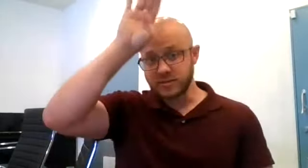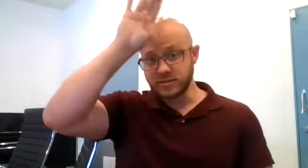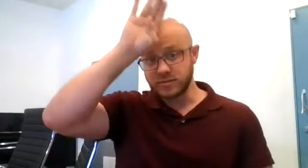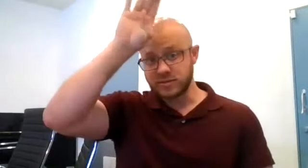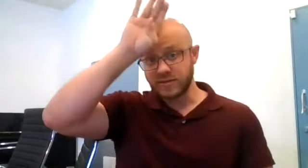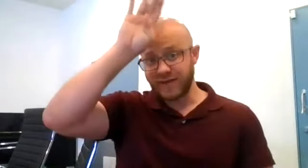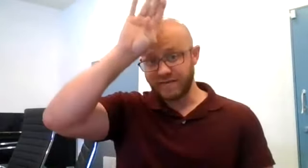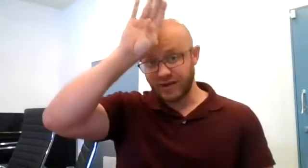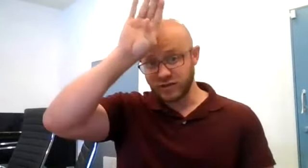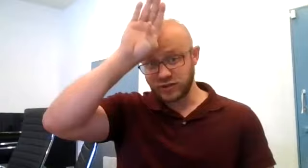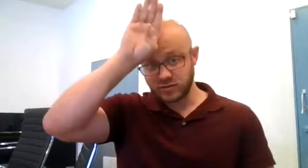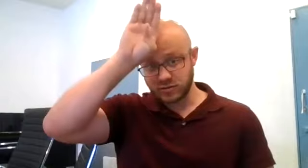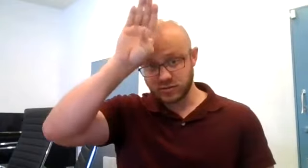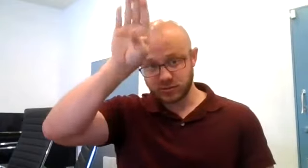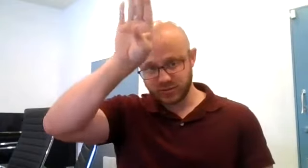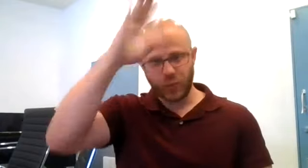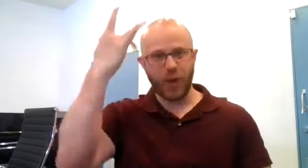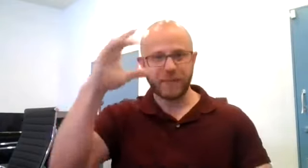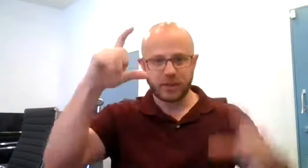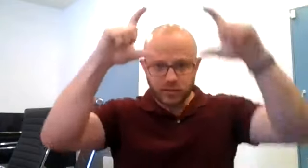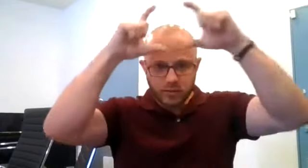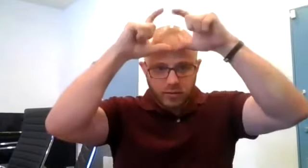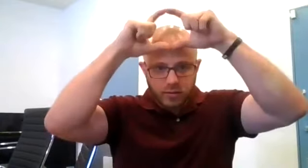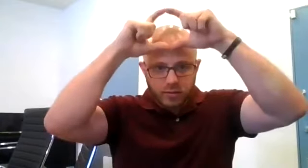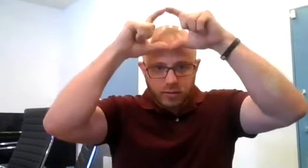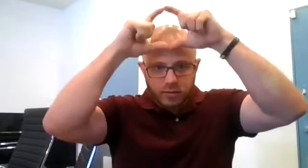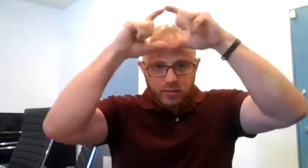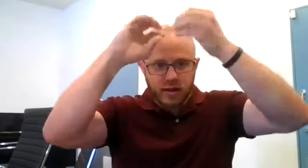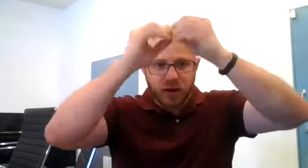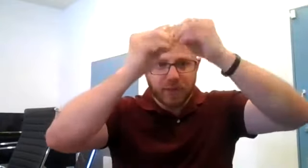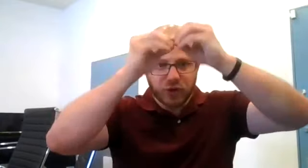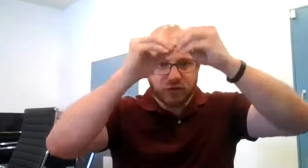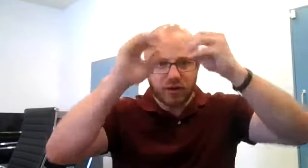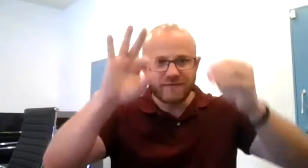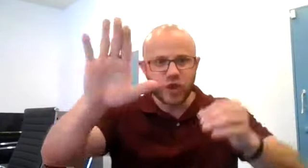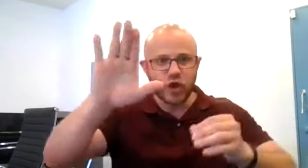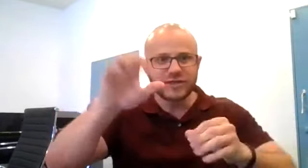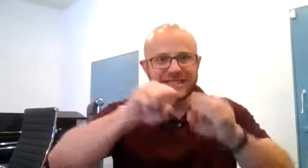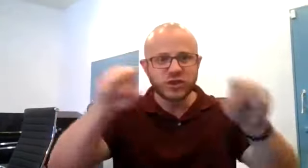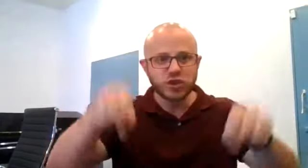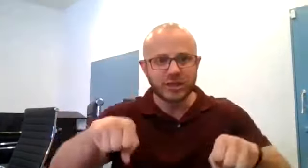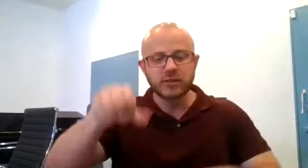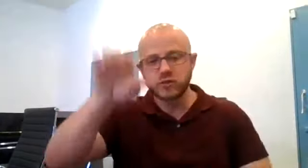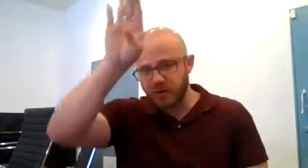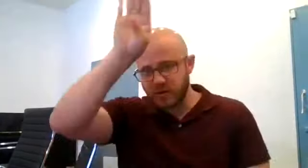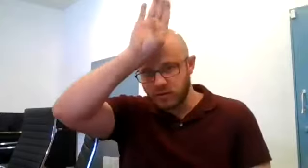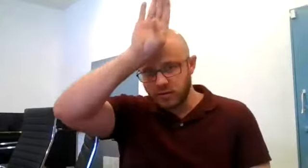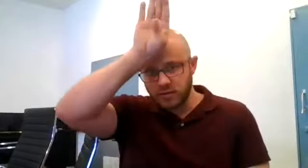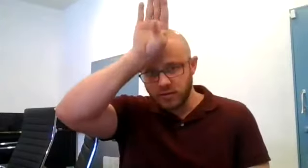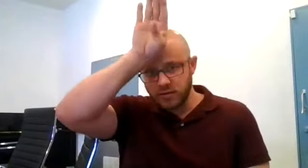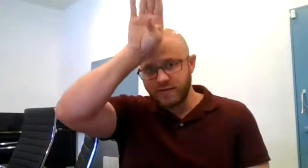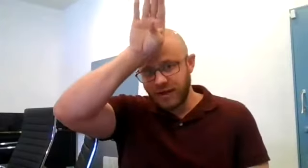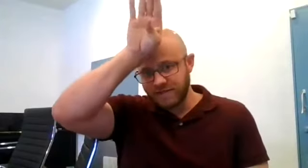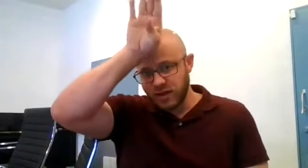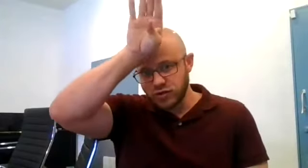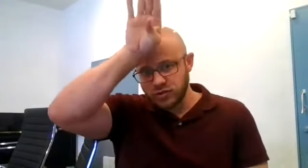This is a fireman. Why? Because they have the big badge on their and their station number on